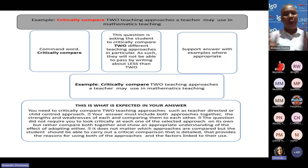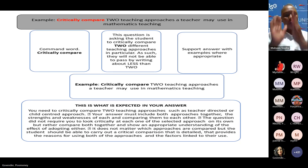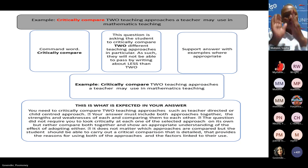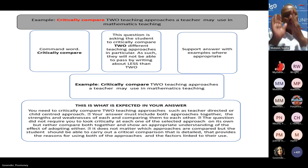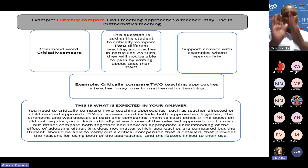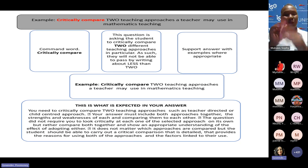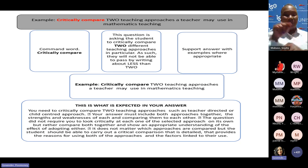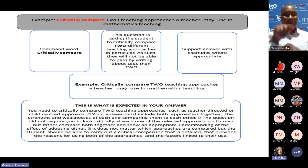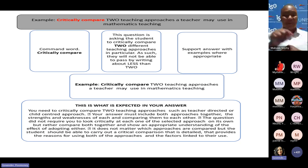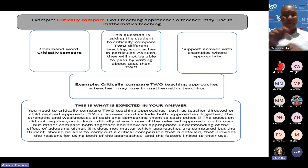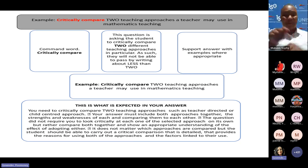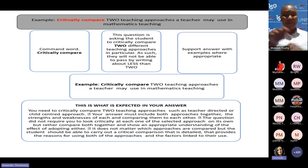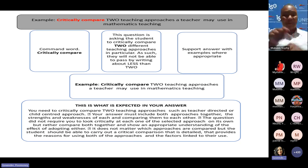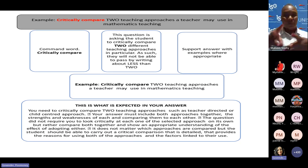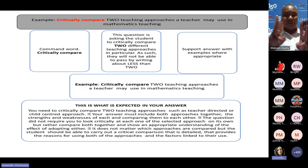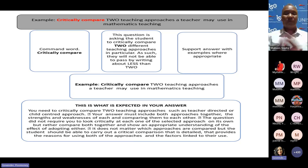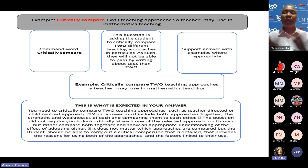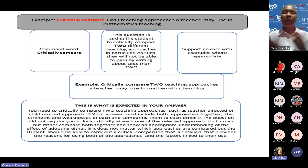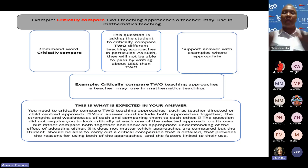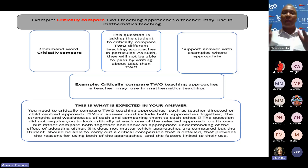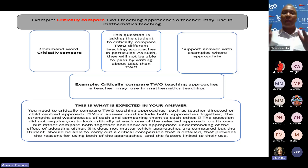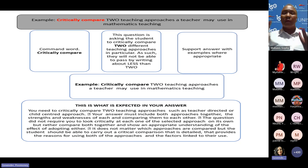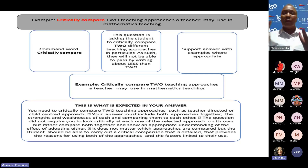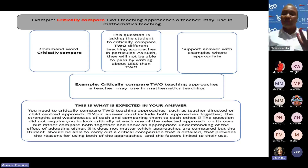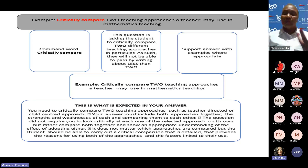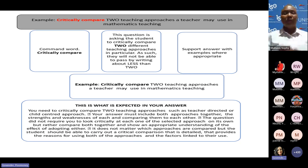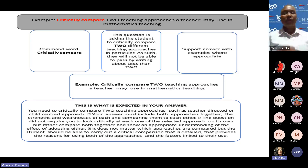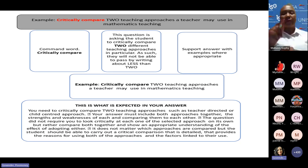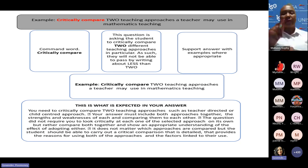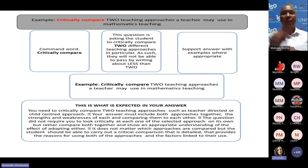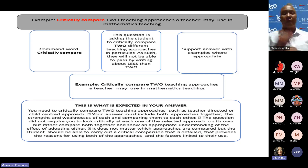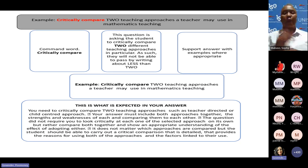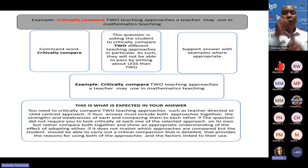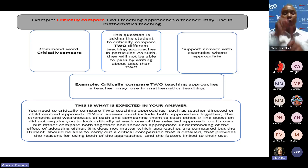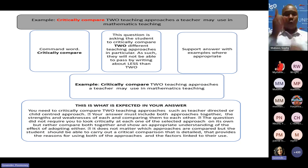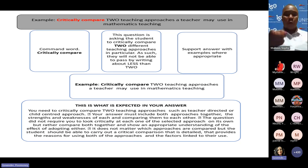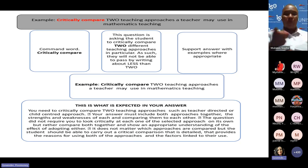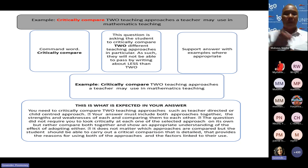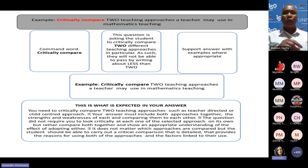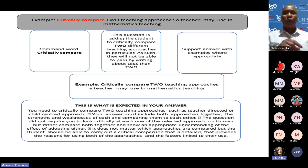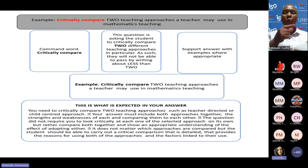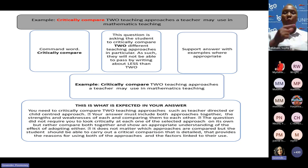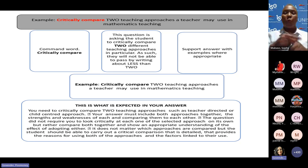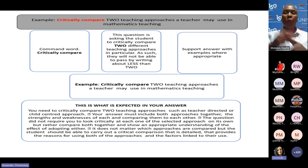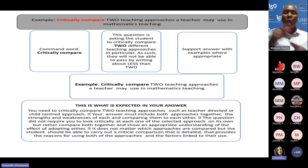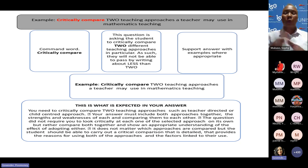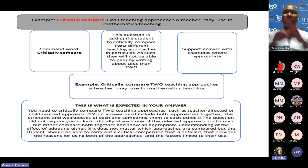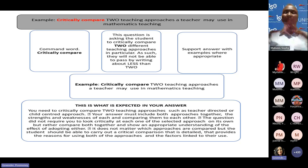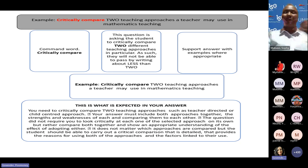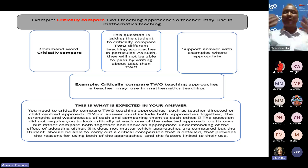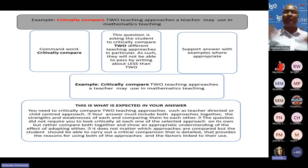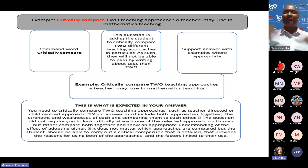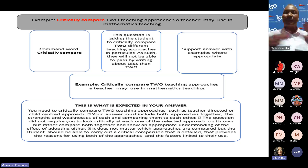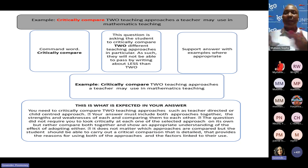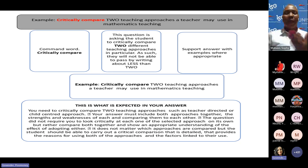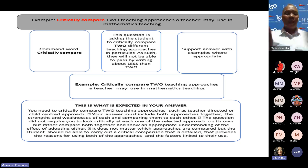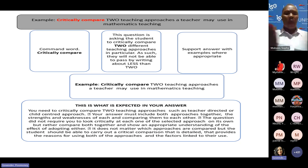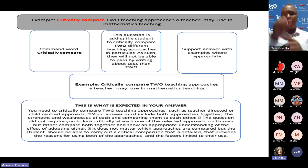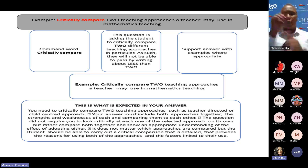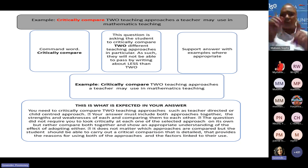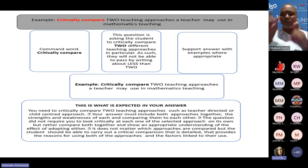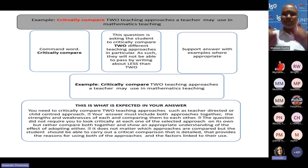case. Okay, so the command words or task word is critically compare. The question is asking the student to